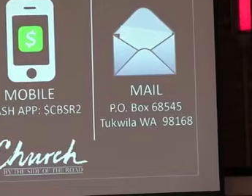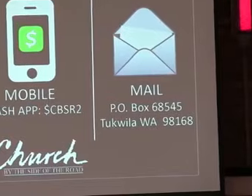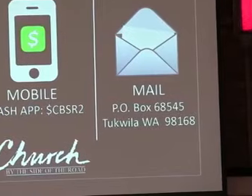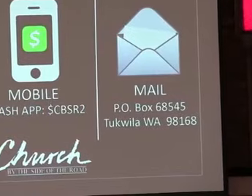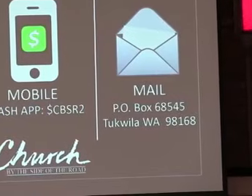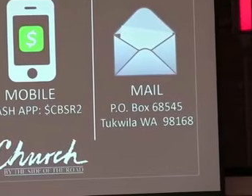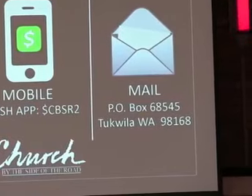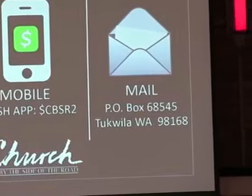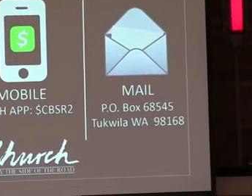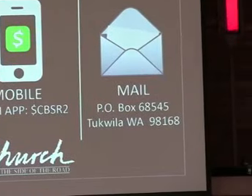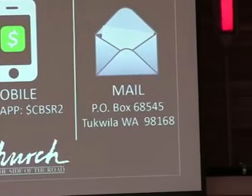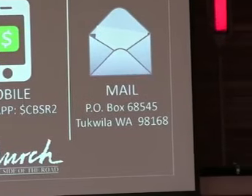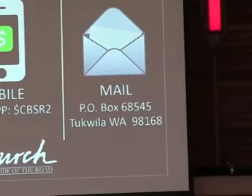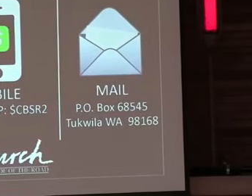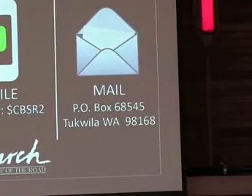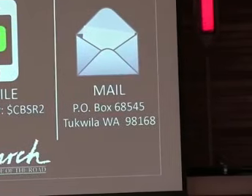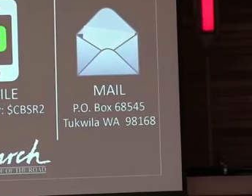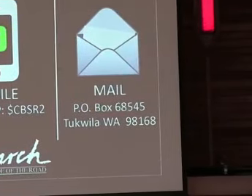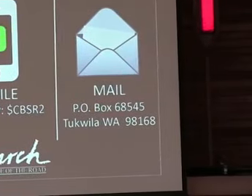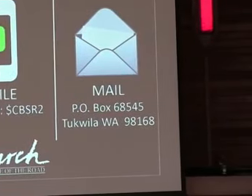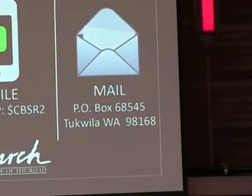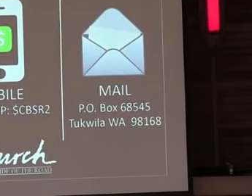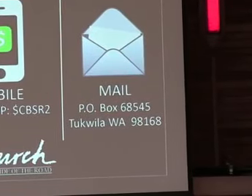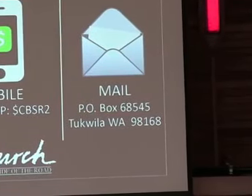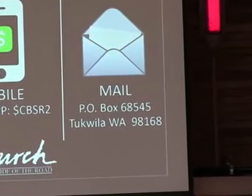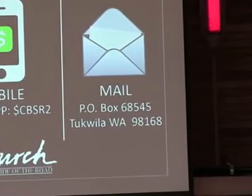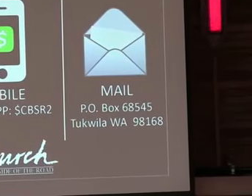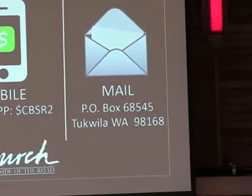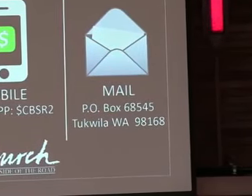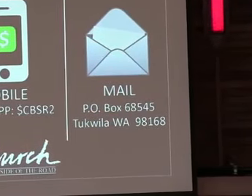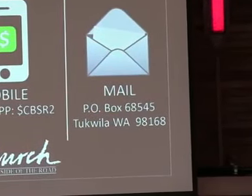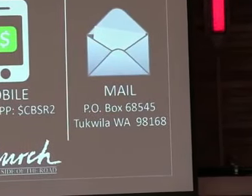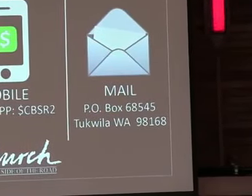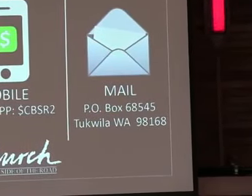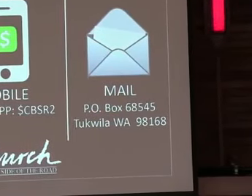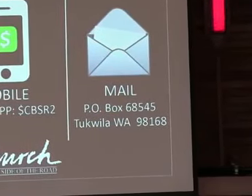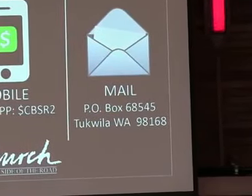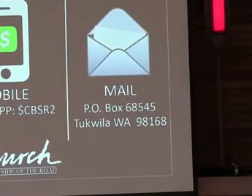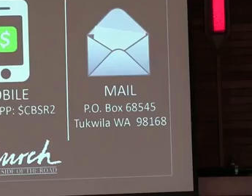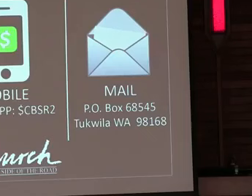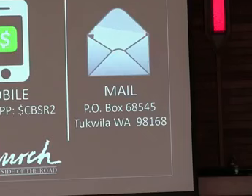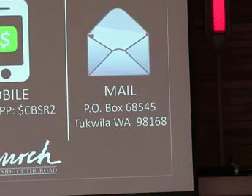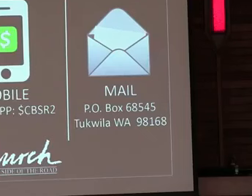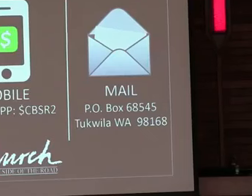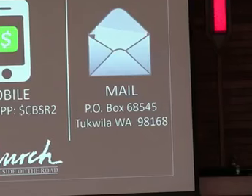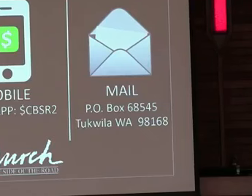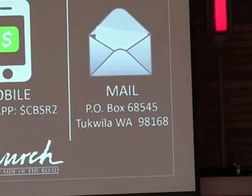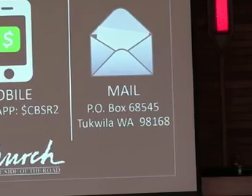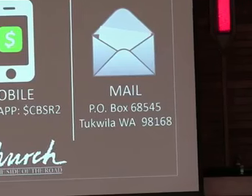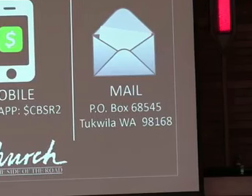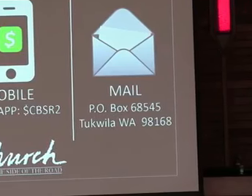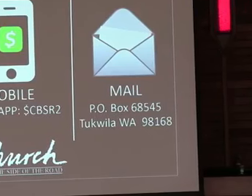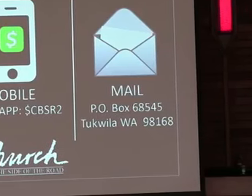68545, Tukwila, Washington 98168. During this crucial time, it's important that we be found